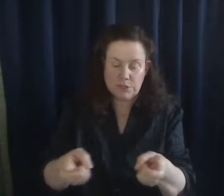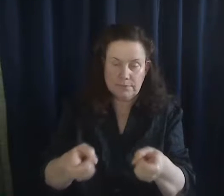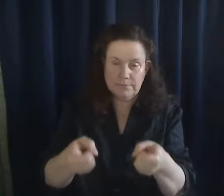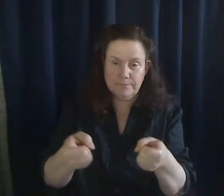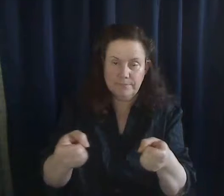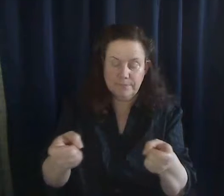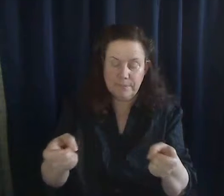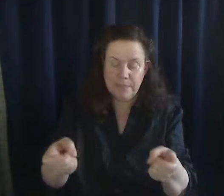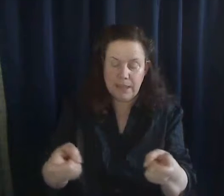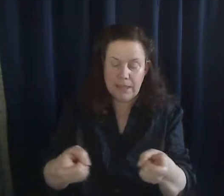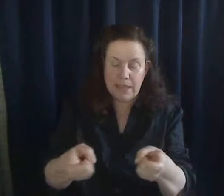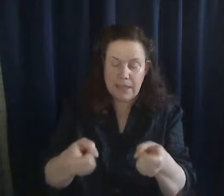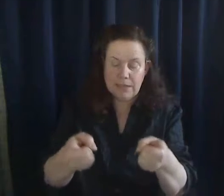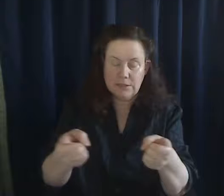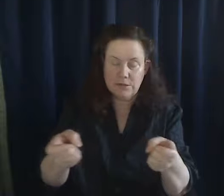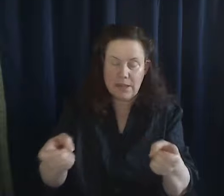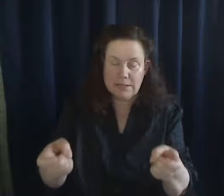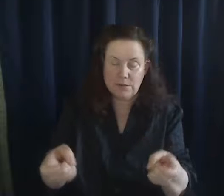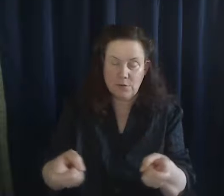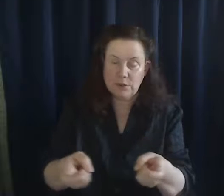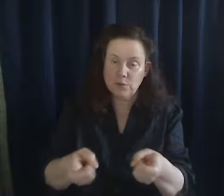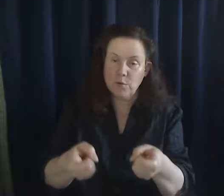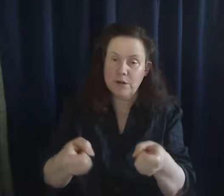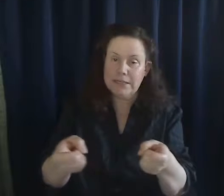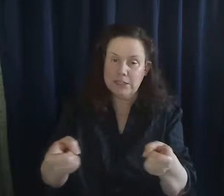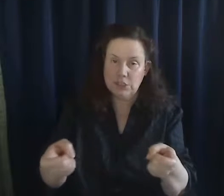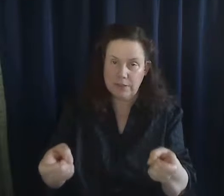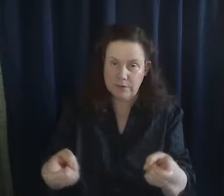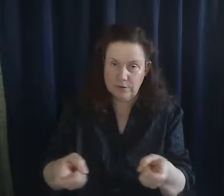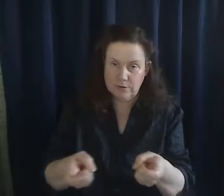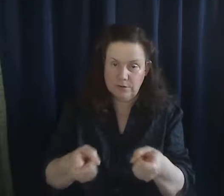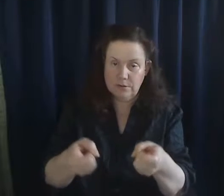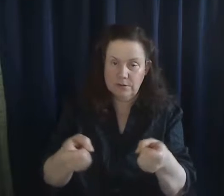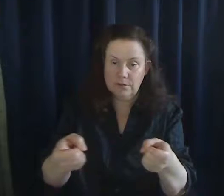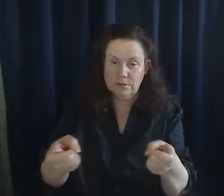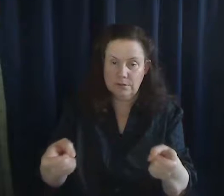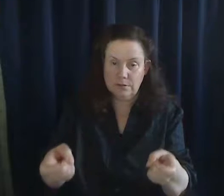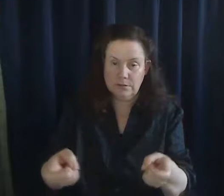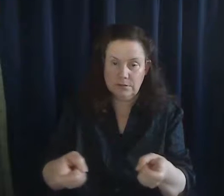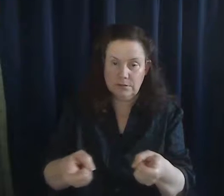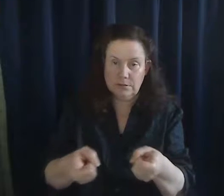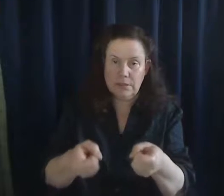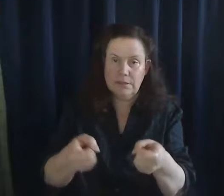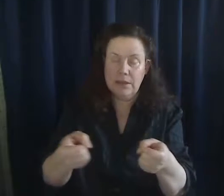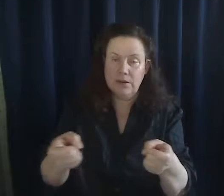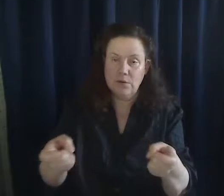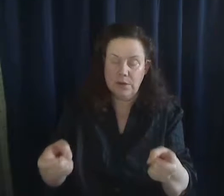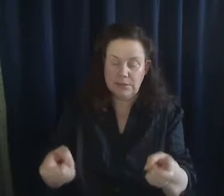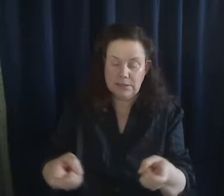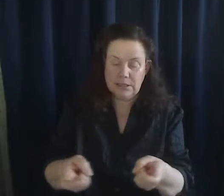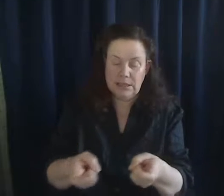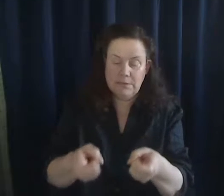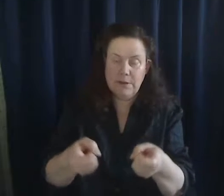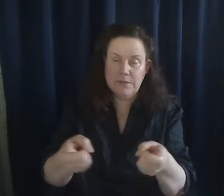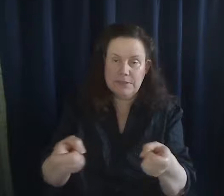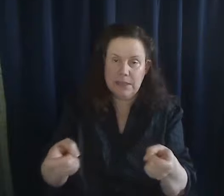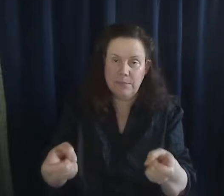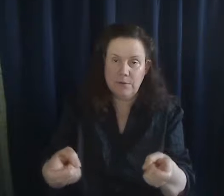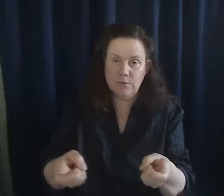motion, and your hands are going toward each other. And they are going at about the same rate,